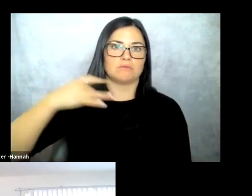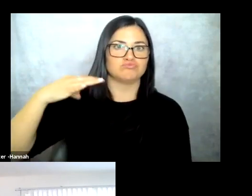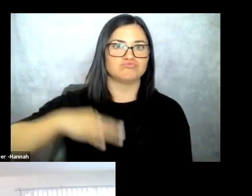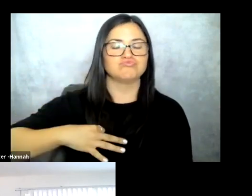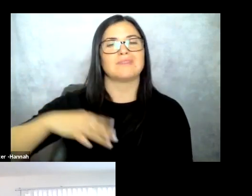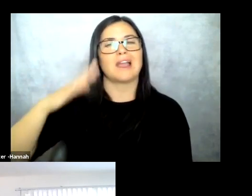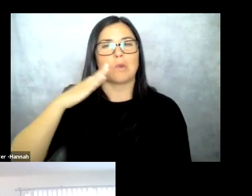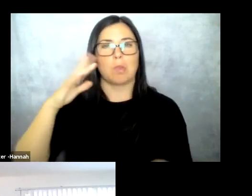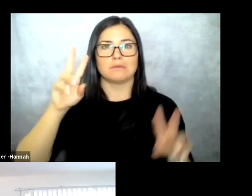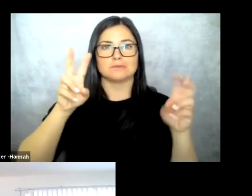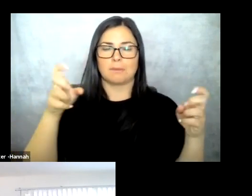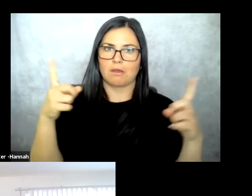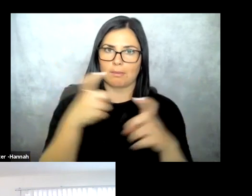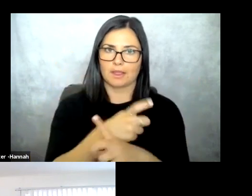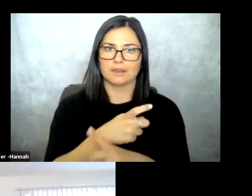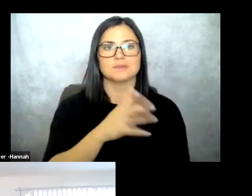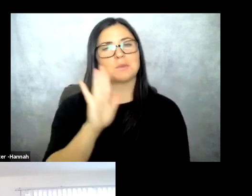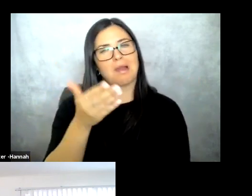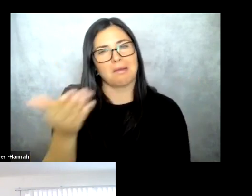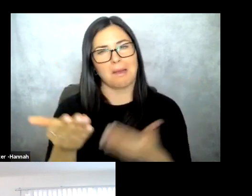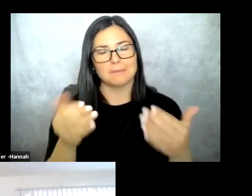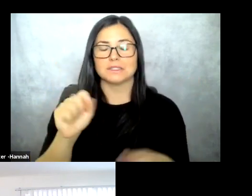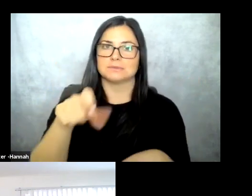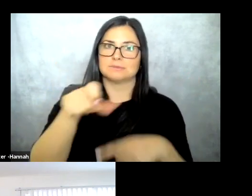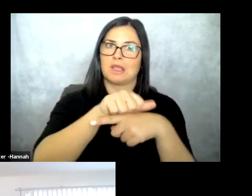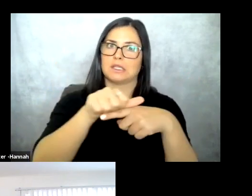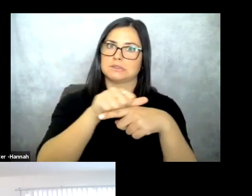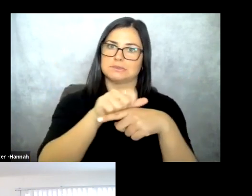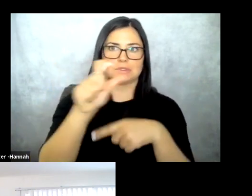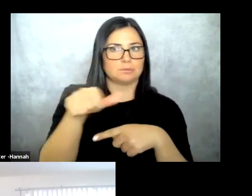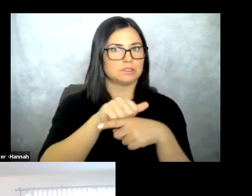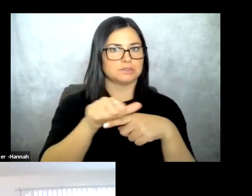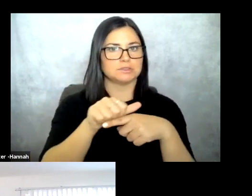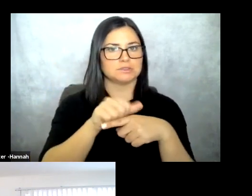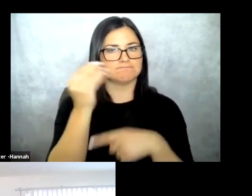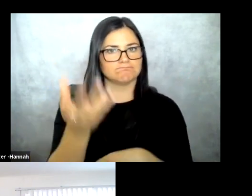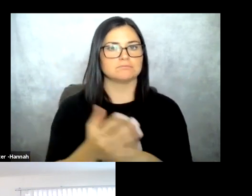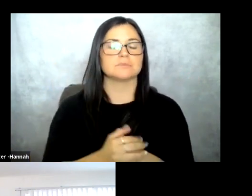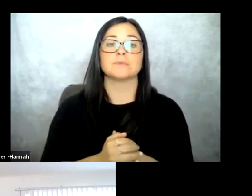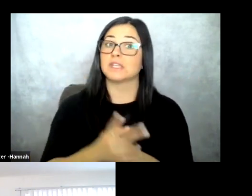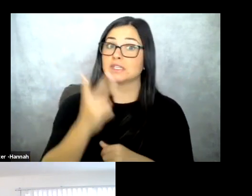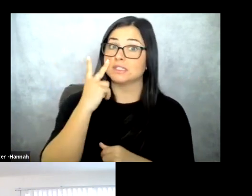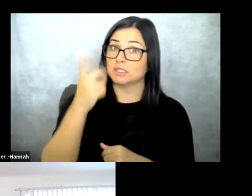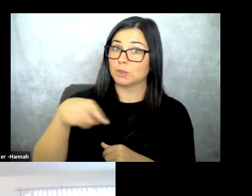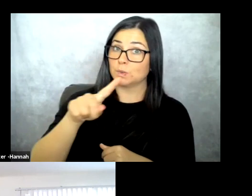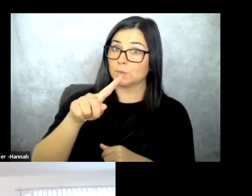topic. You're very welcome. Practice, practice, practice. Yeah. And I think I'll see you